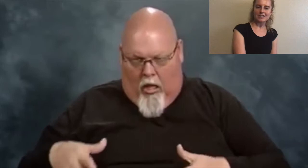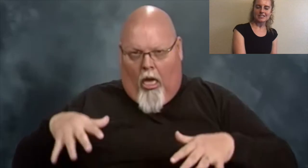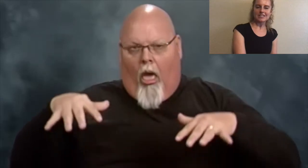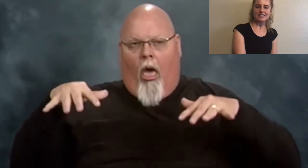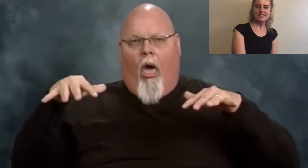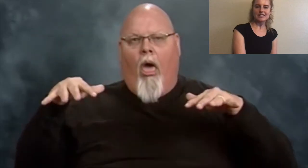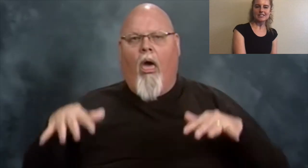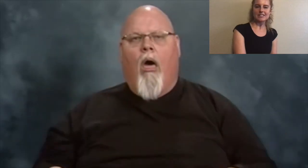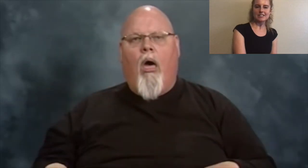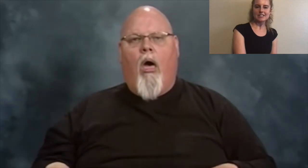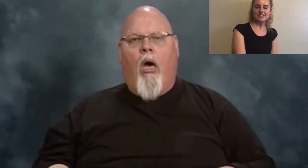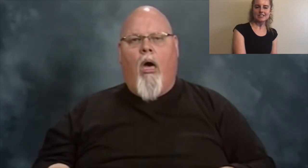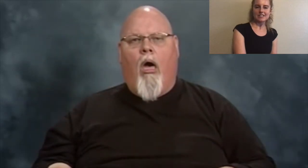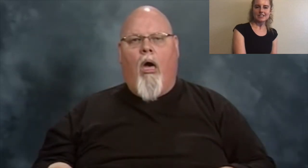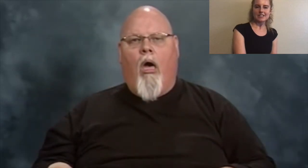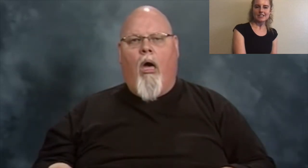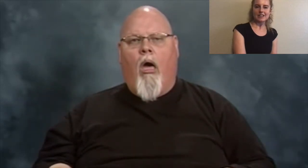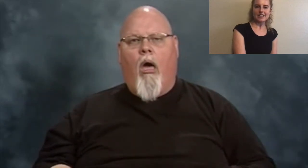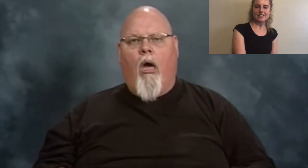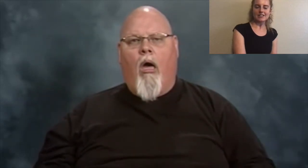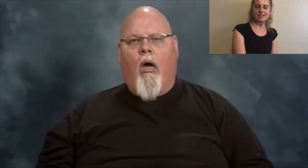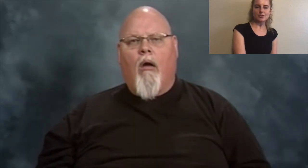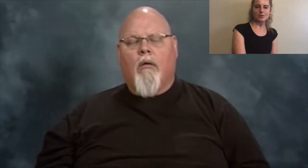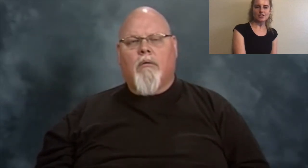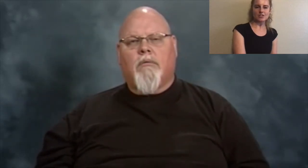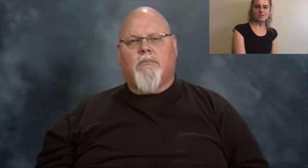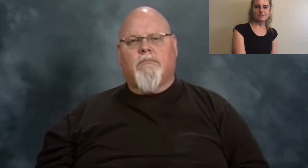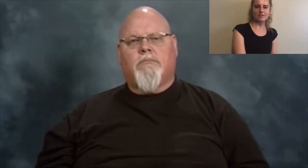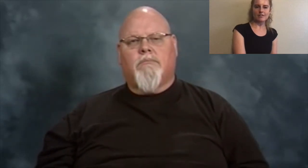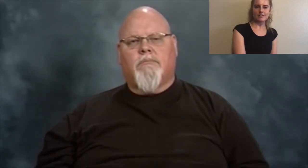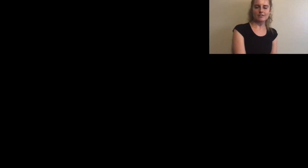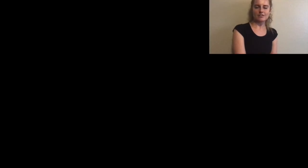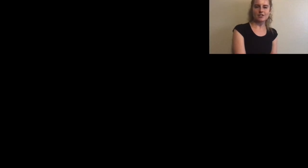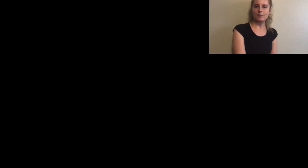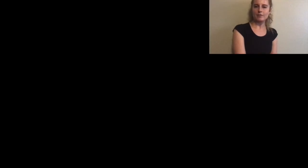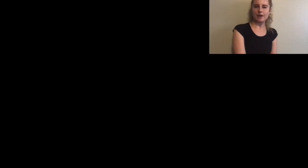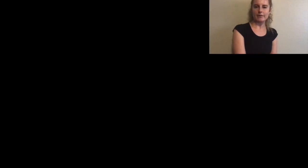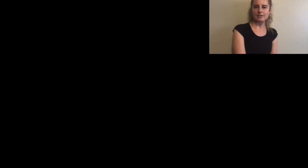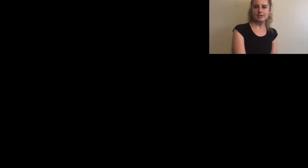And the teacher was just dumbfounded.